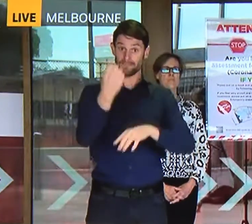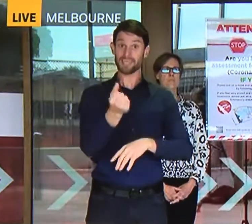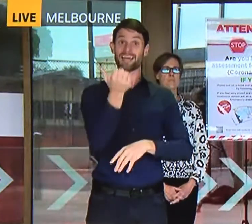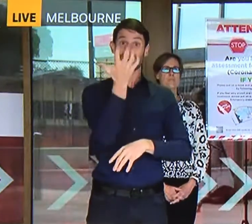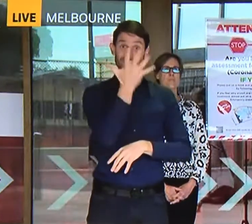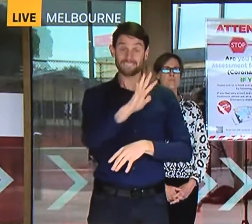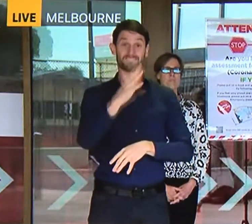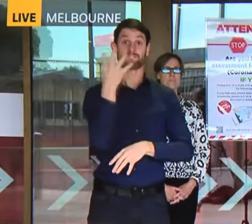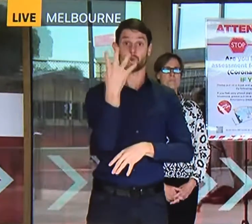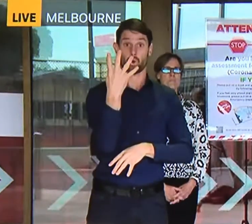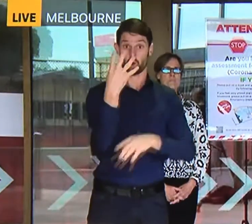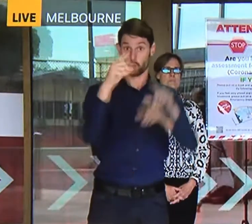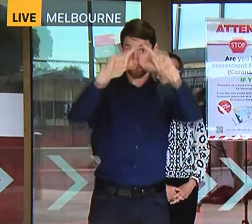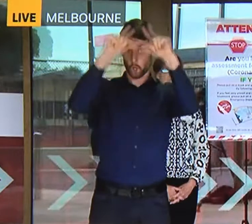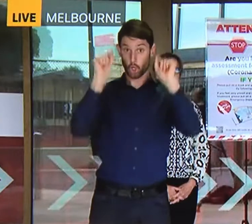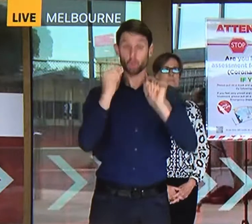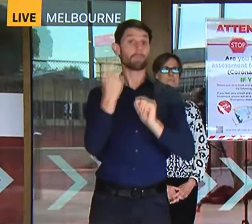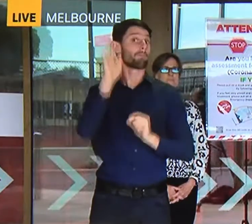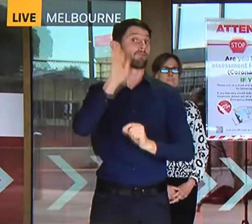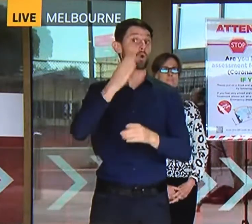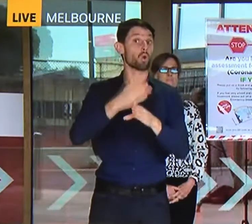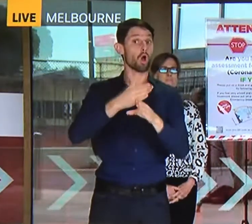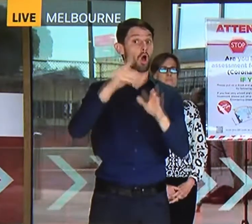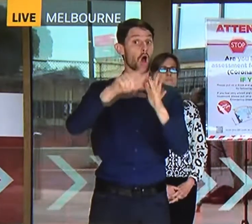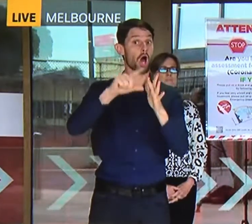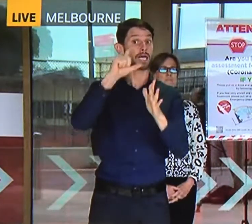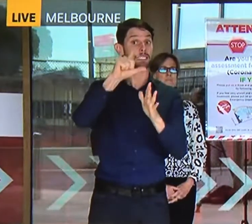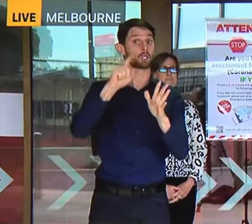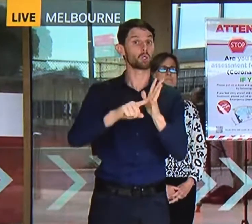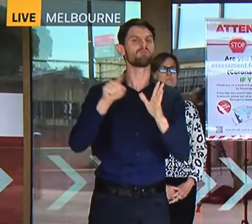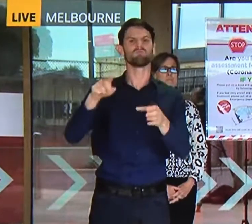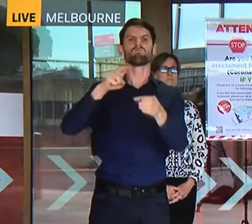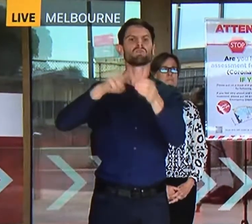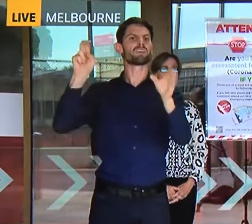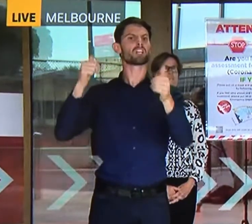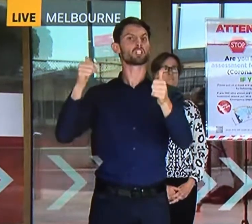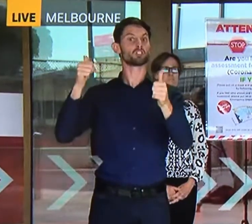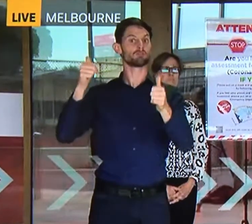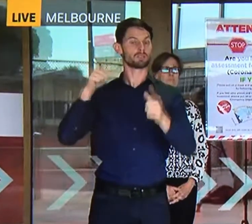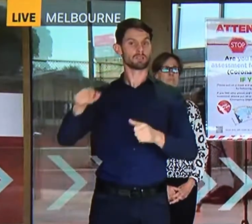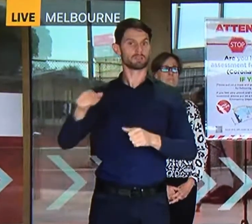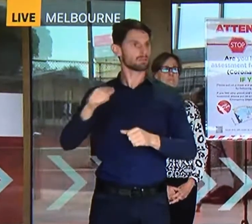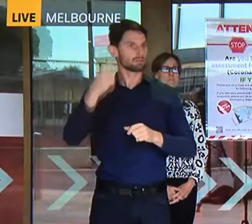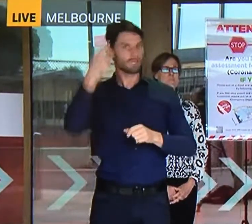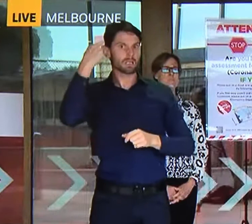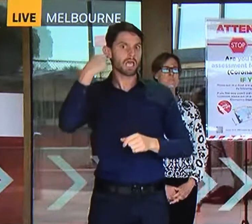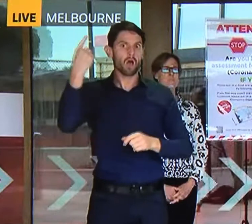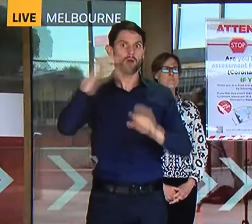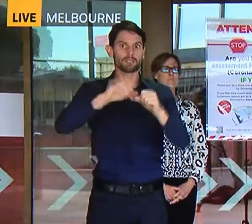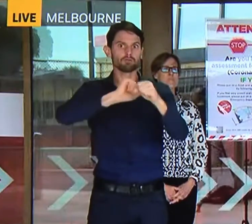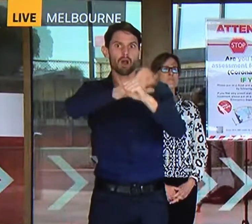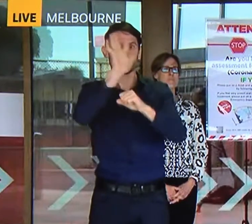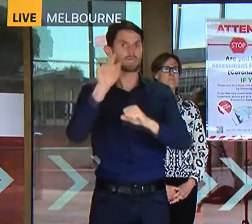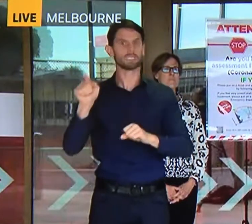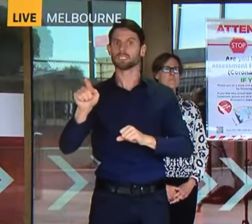former ICU nursing staff from within the local community put their hands up and say, we want to be